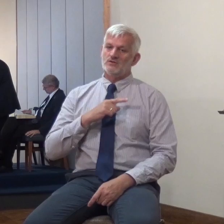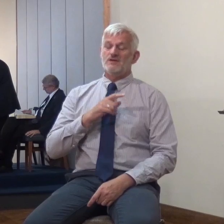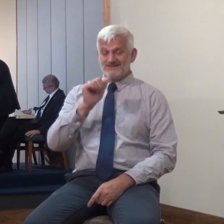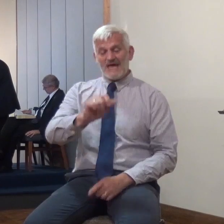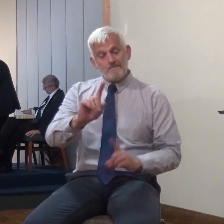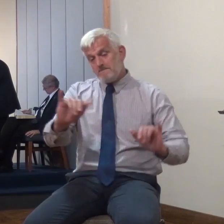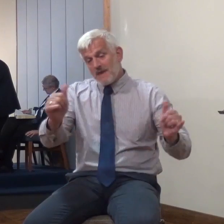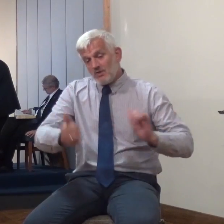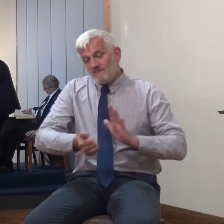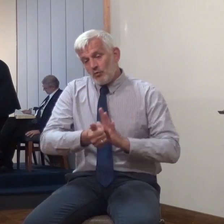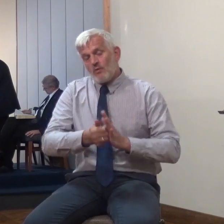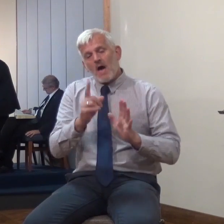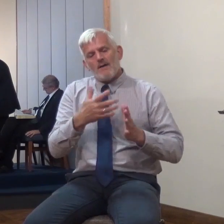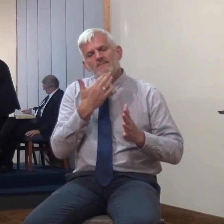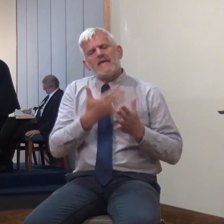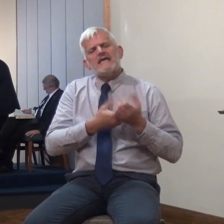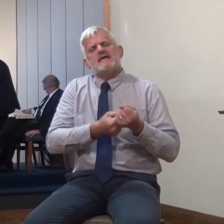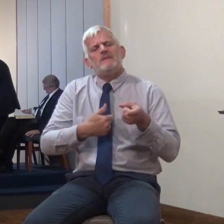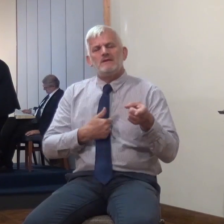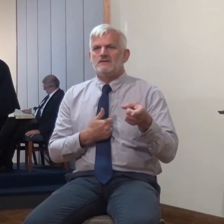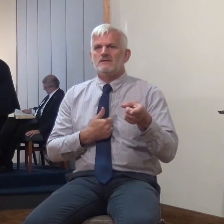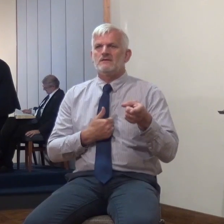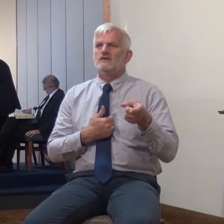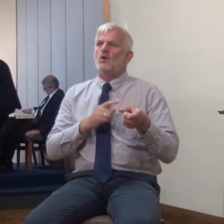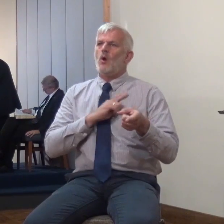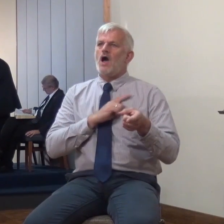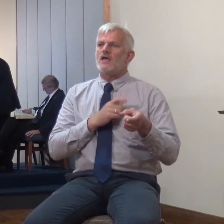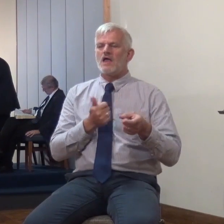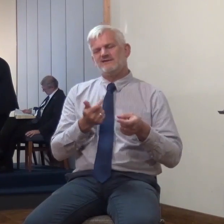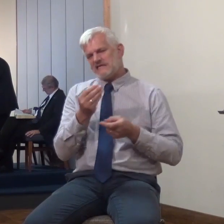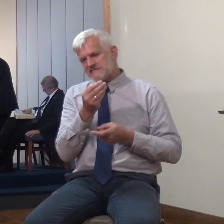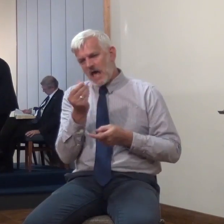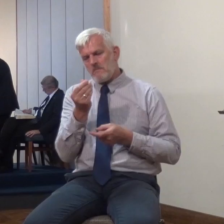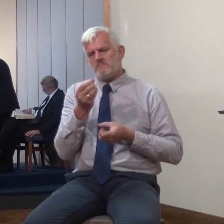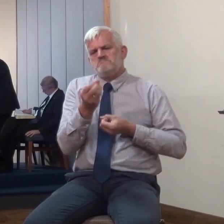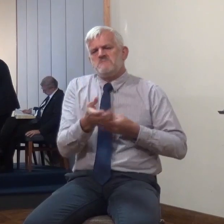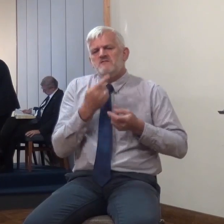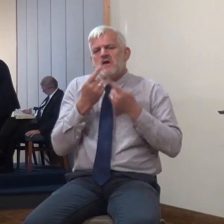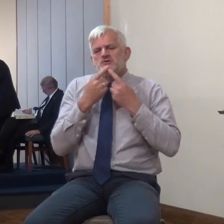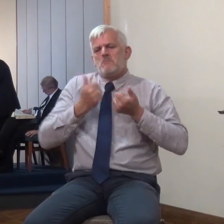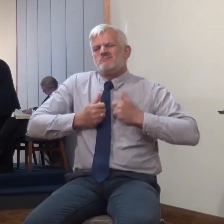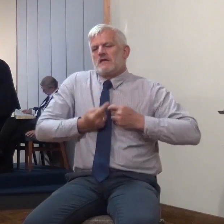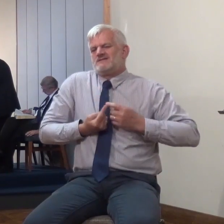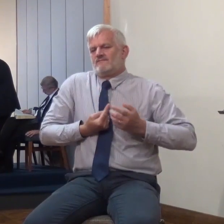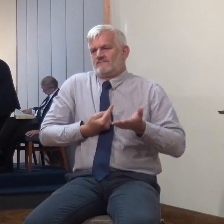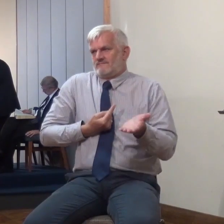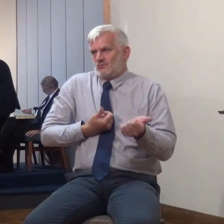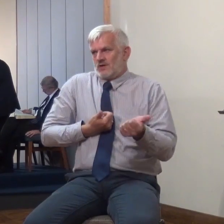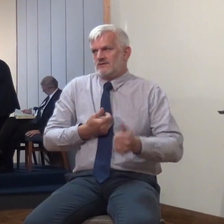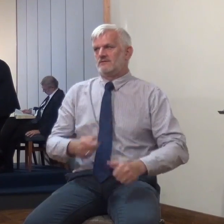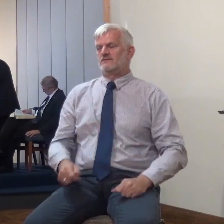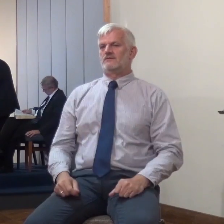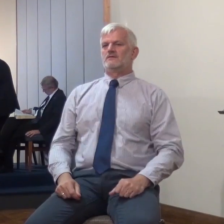fool, receive me, that I may boast myself a little. That which I speak